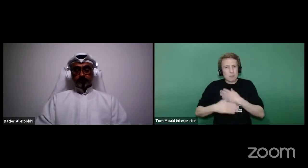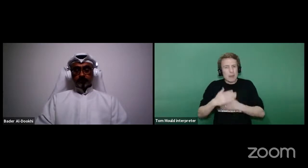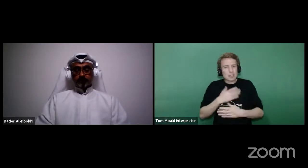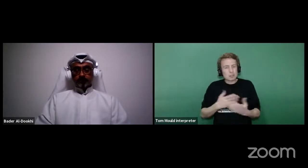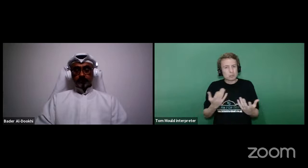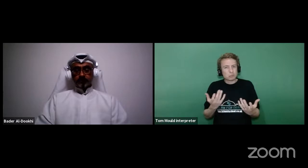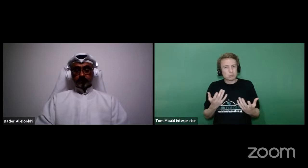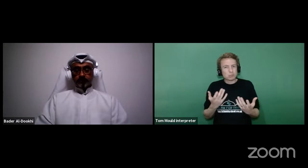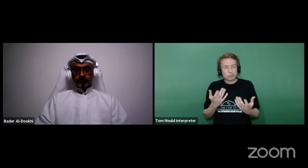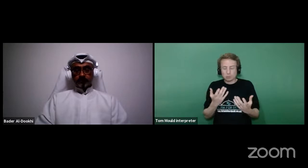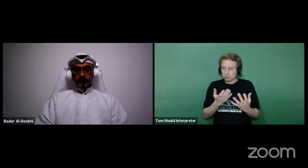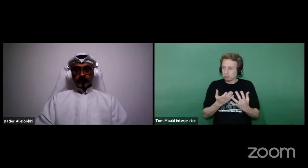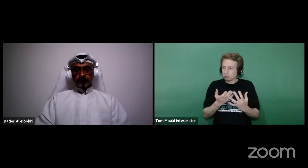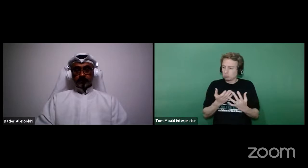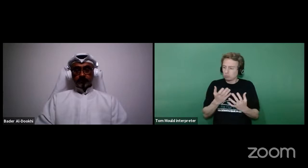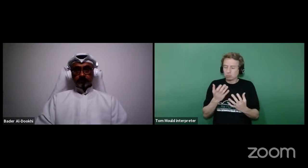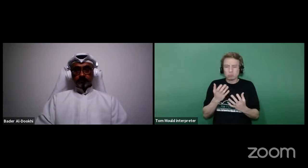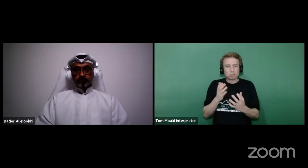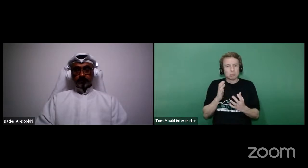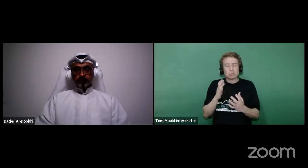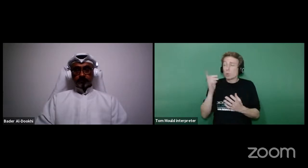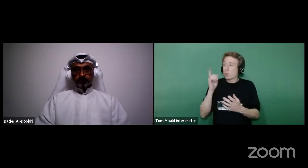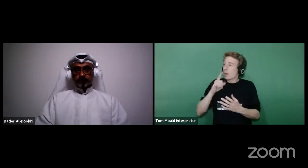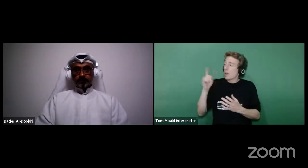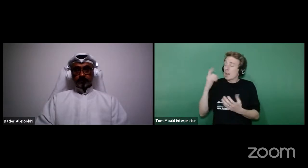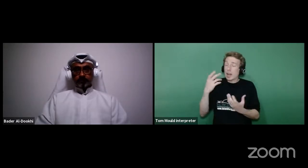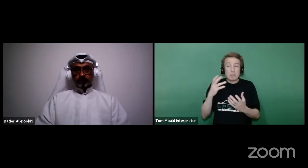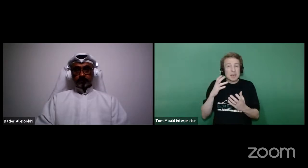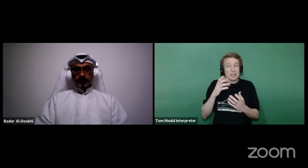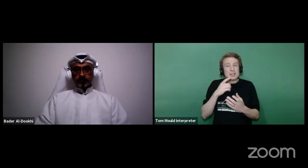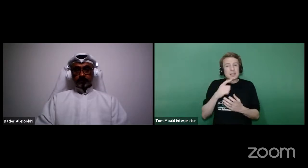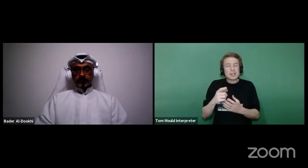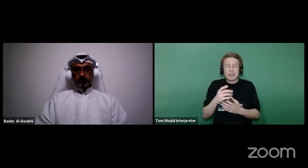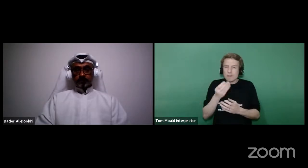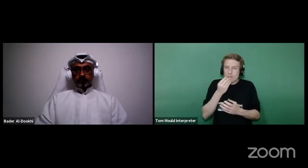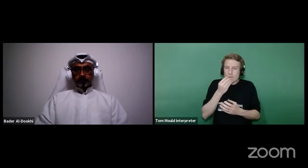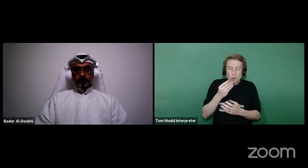of fasting, from food, drink, and relations.